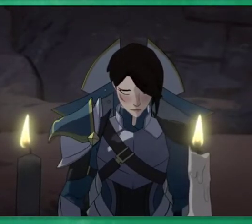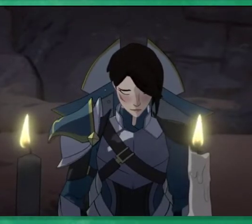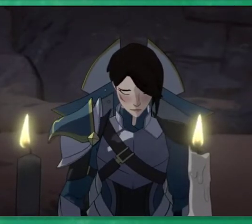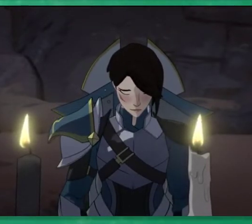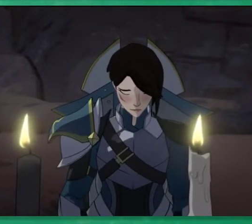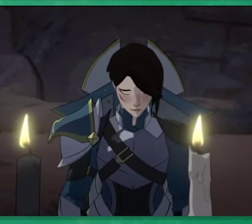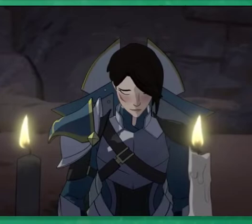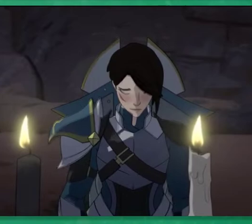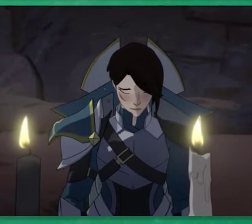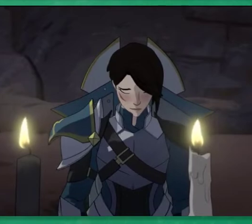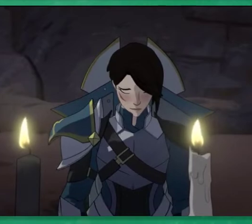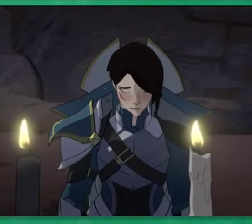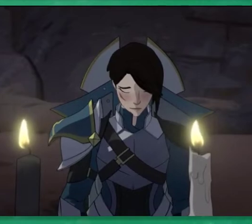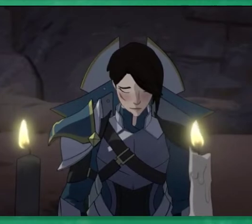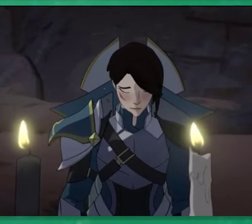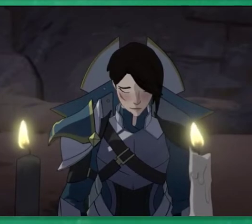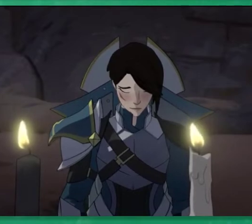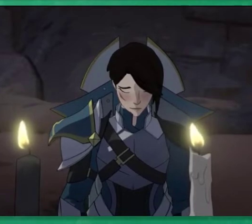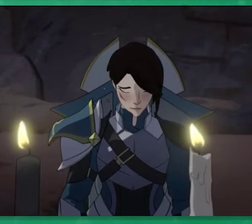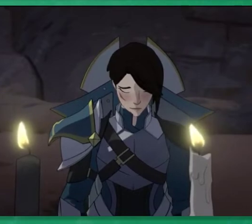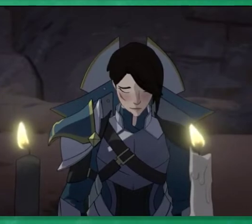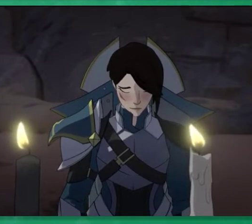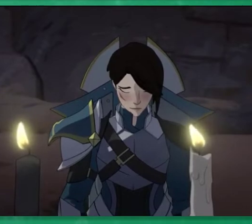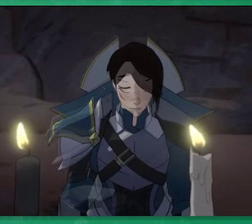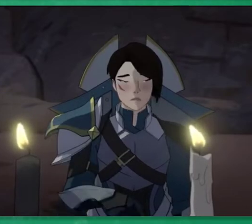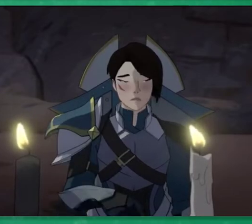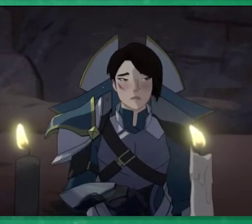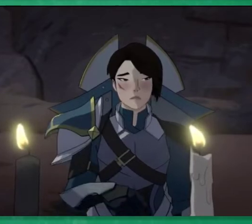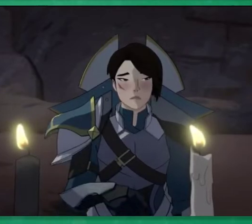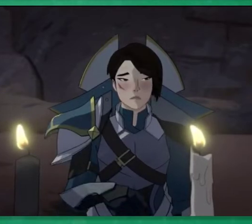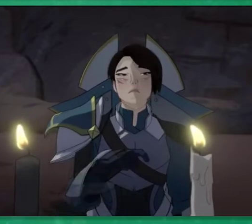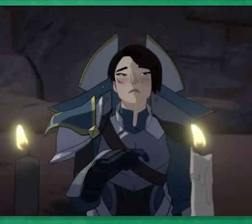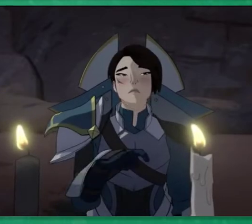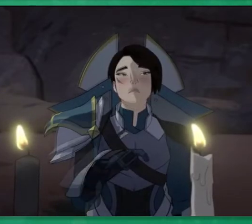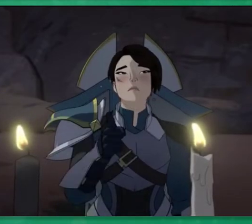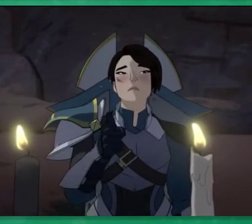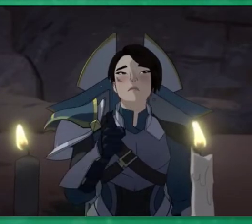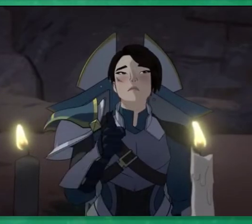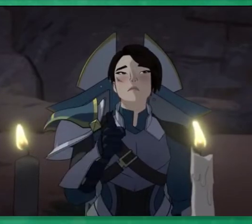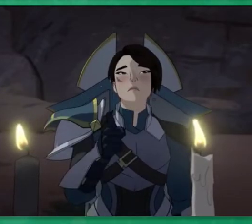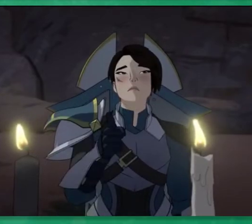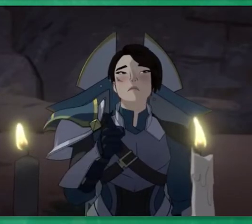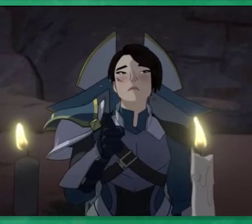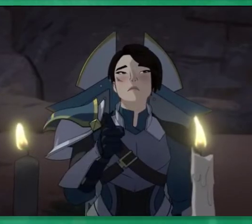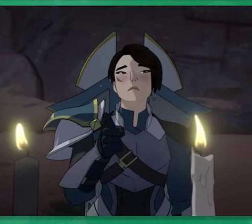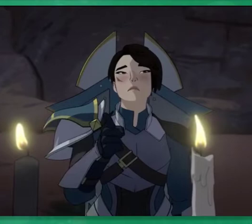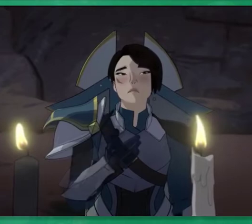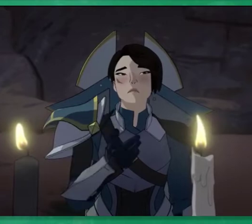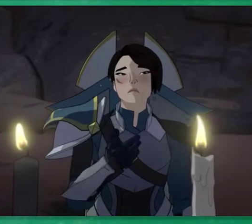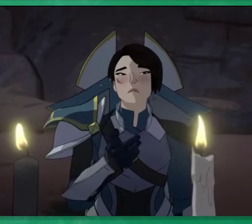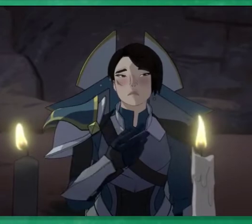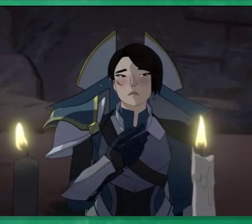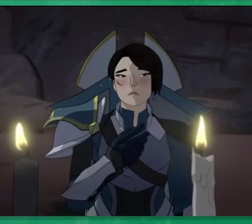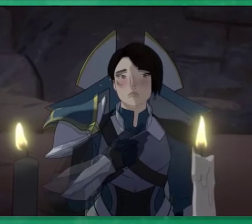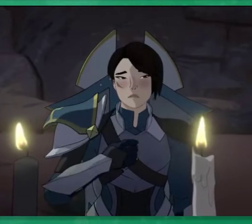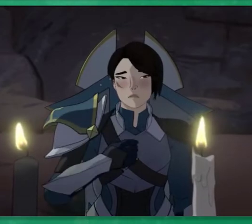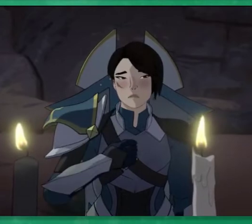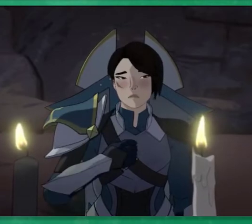All right. Anyway, let's see what we've got. Let's see what we got. I apologize for taking so long, guys. All right. So